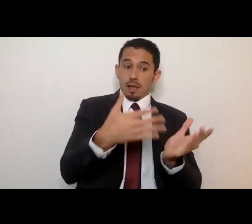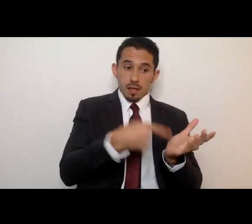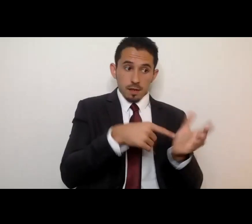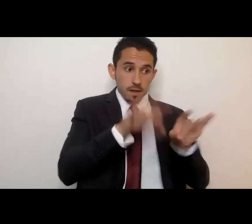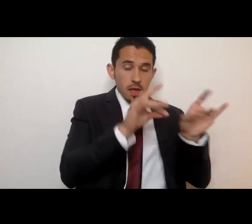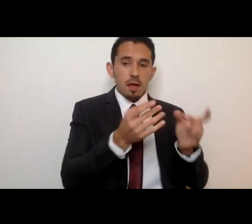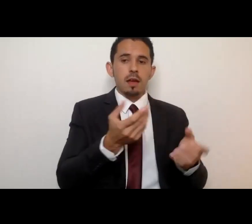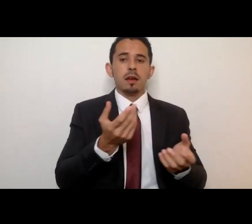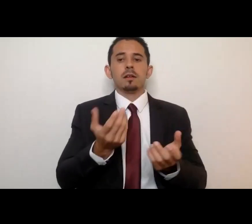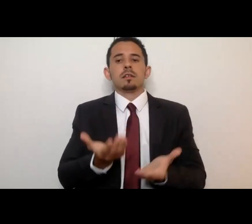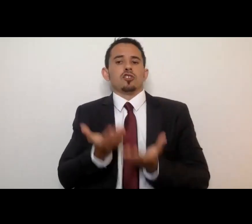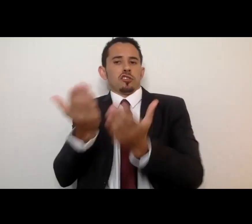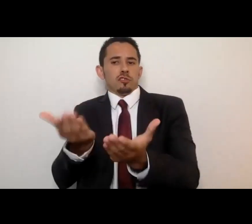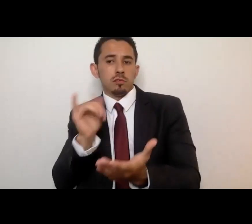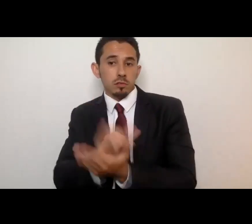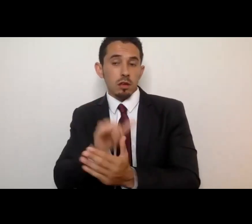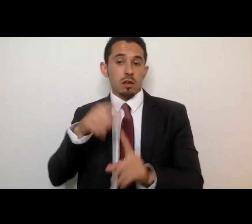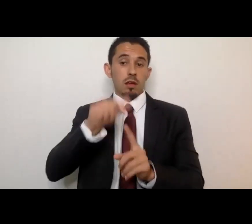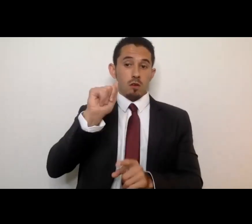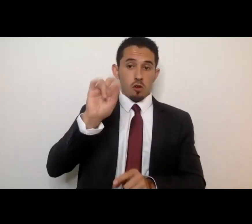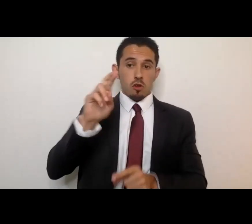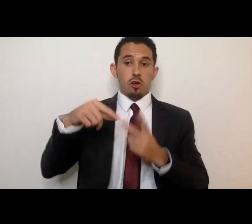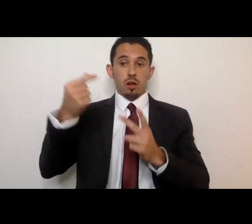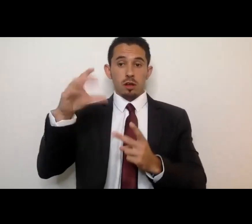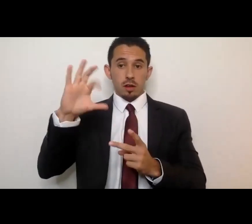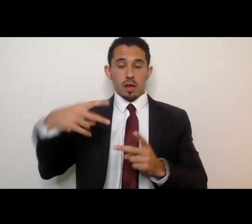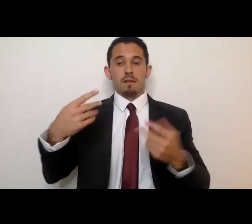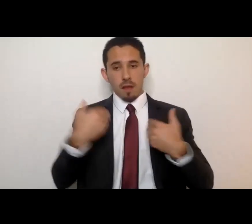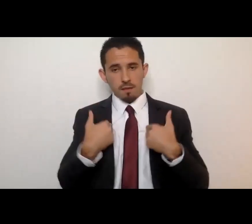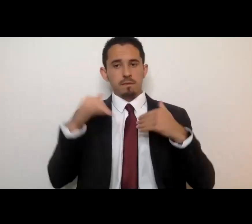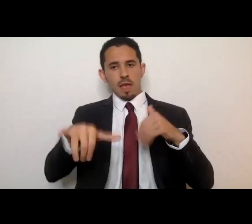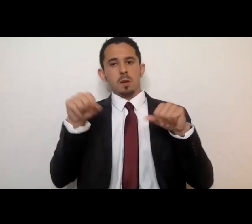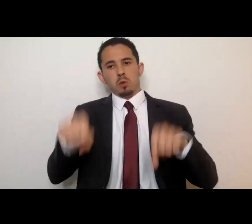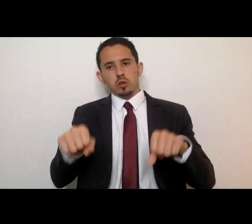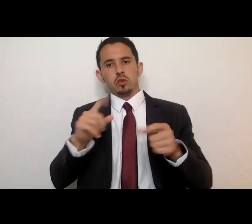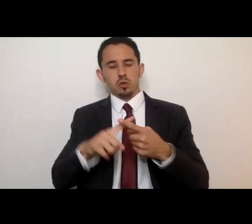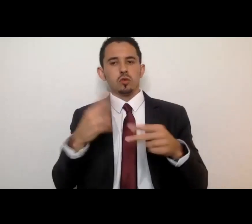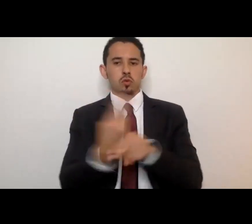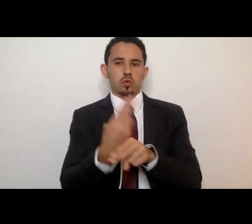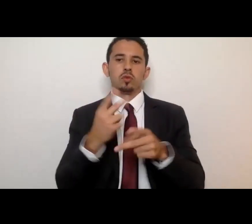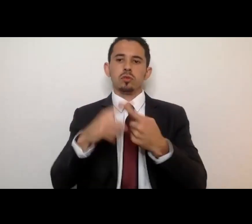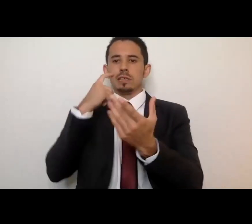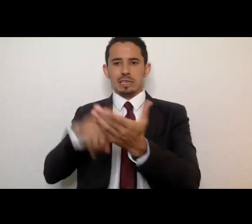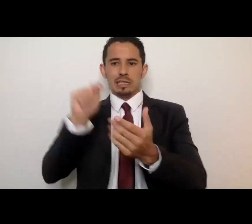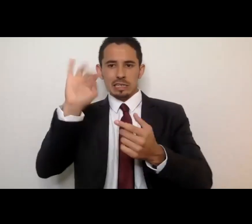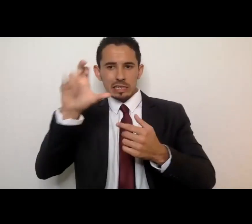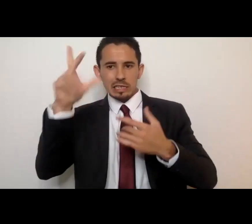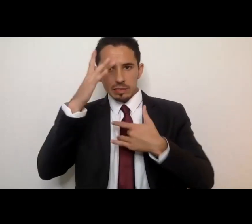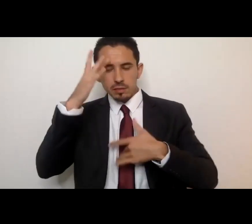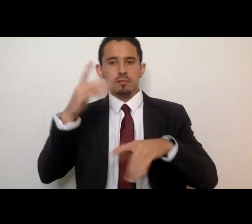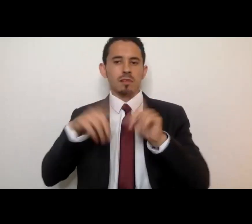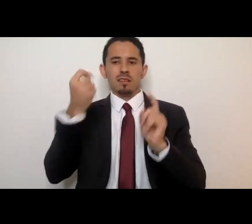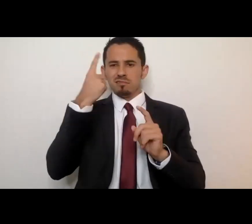they should be and should be continued. So that is one limitation for the study. So this does suggest that air and GCFP have the